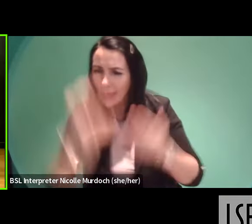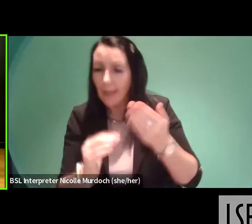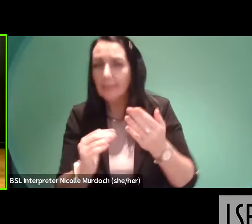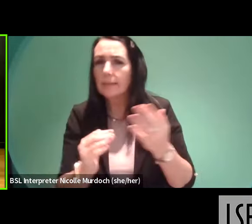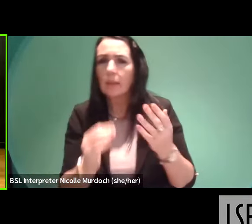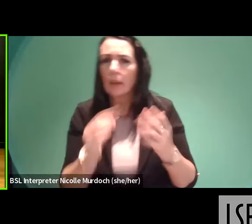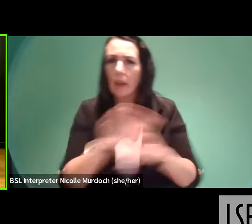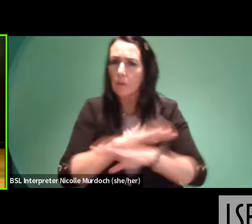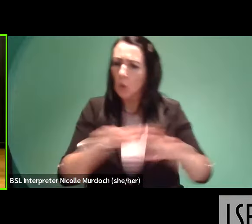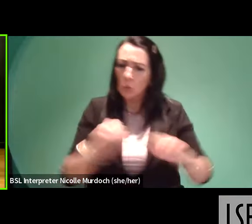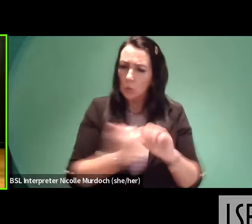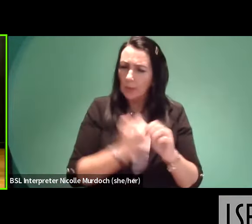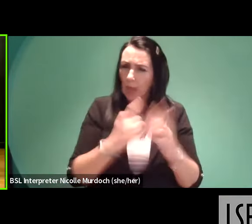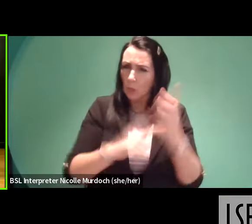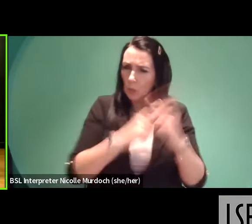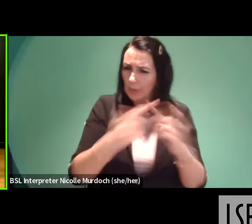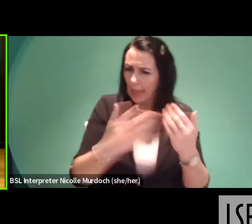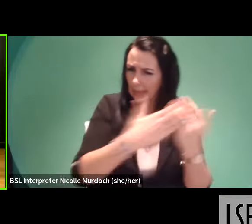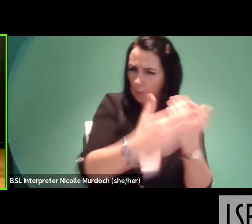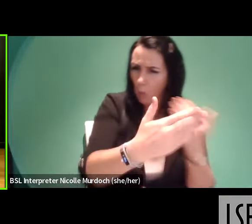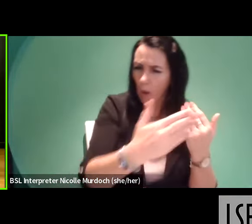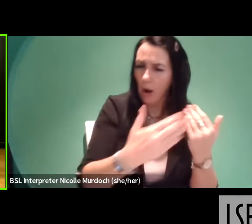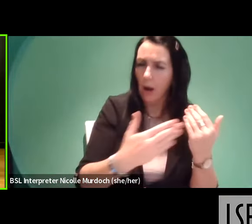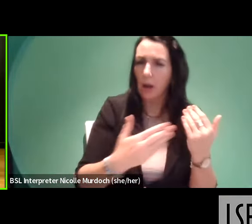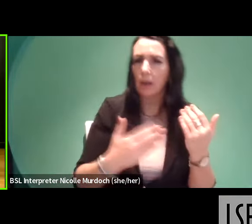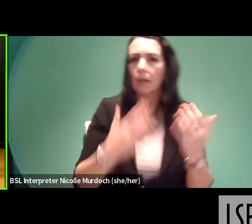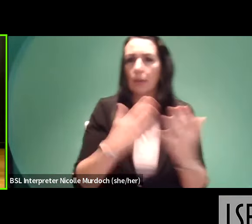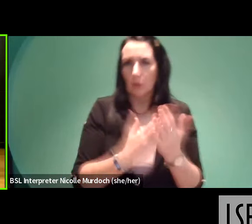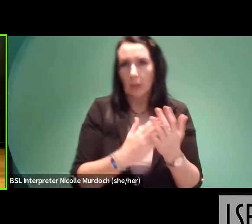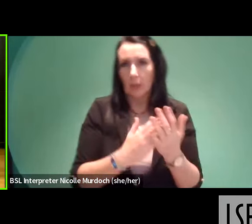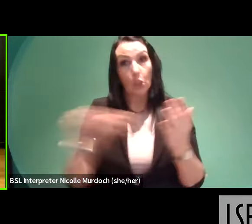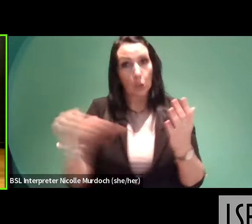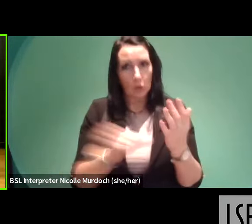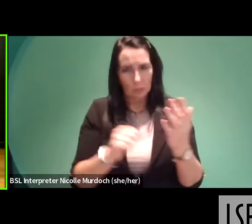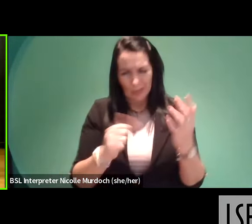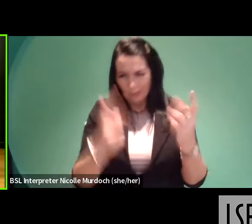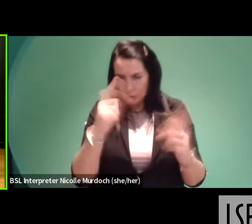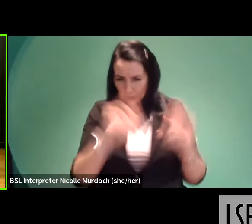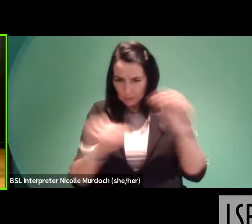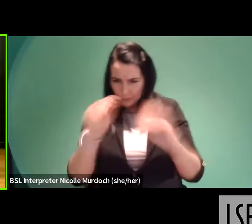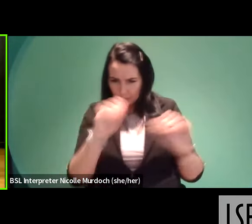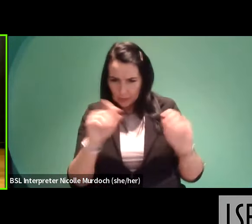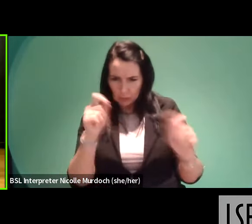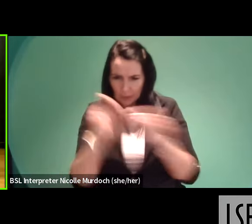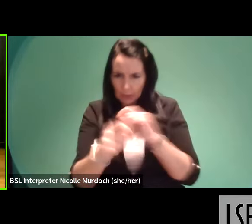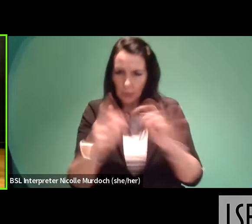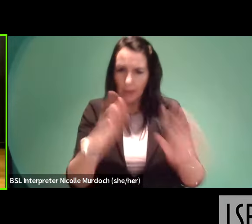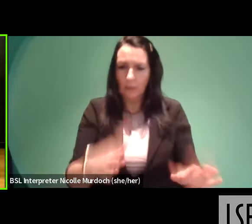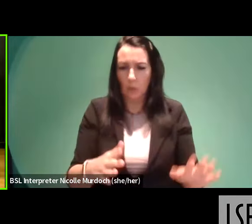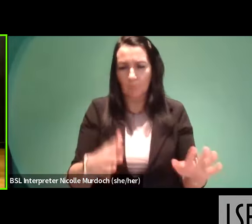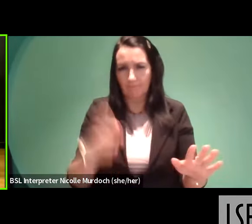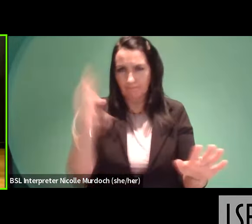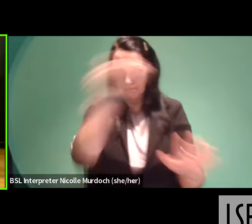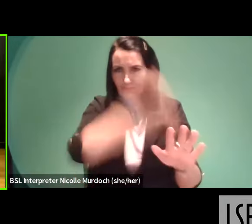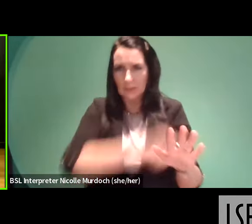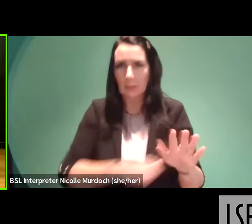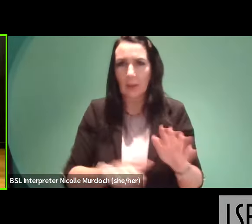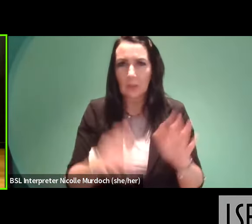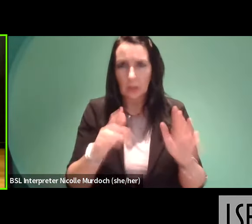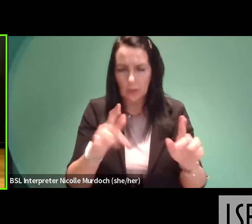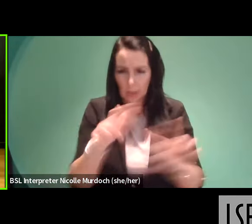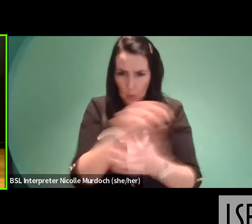a good thing, maybe we'll tax you a bit more. And I definitely think as we try and make that transition, being smart, and yes, it does create